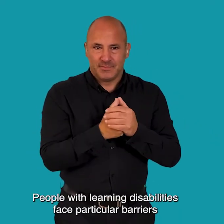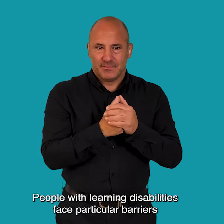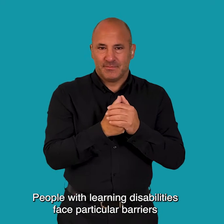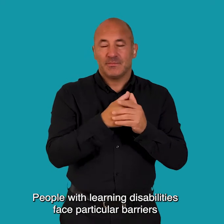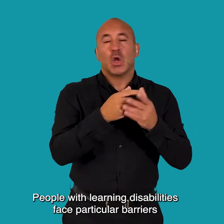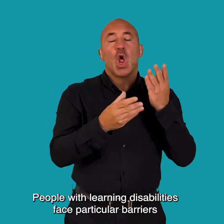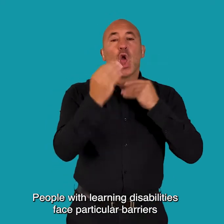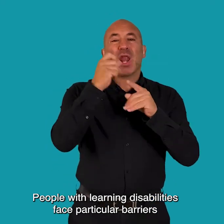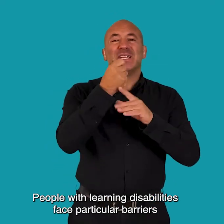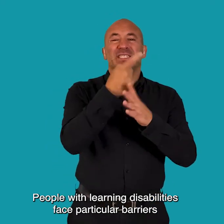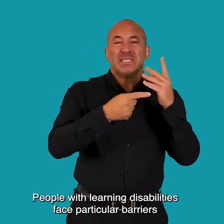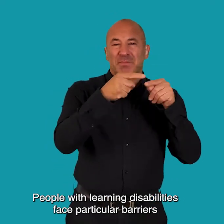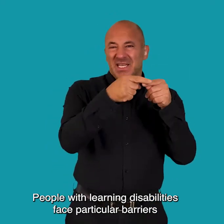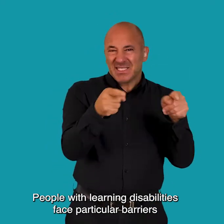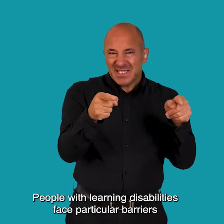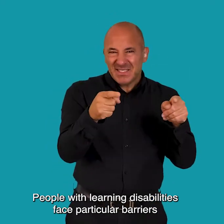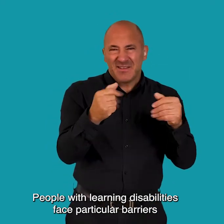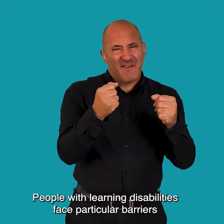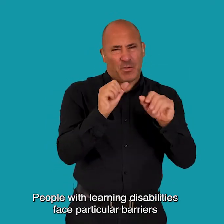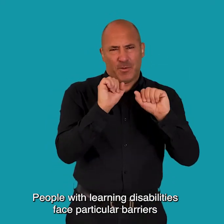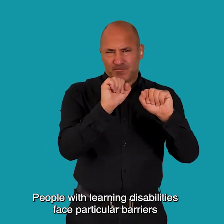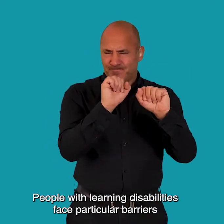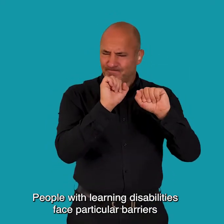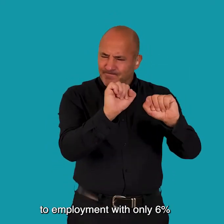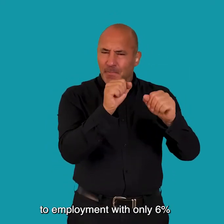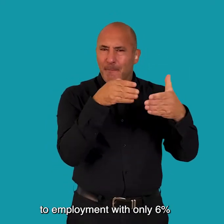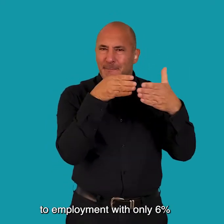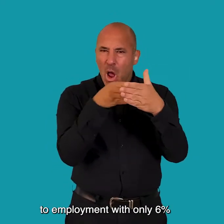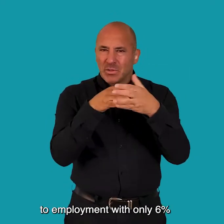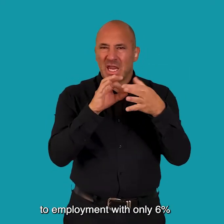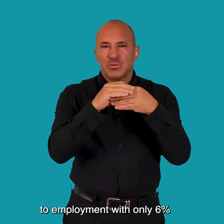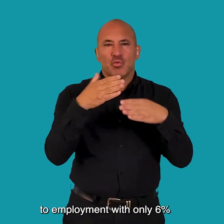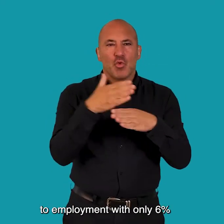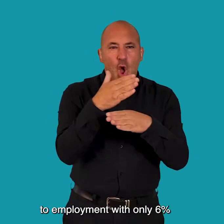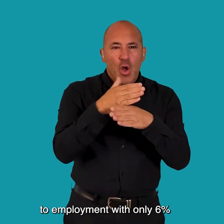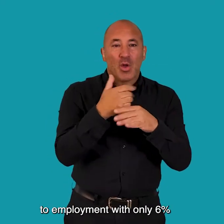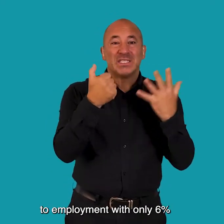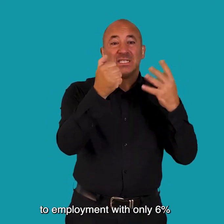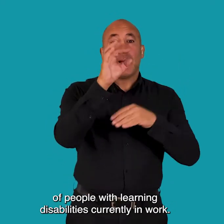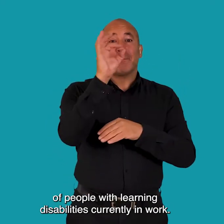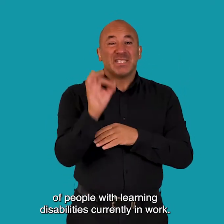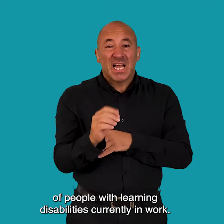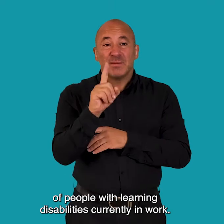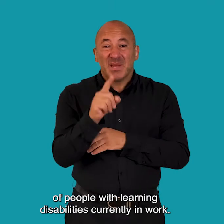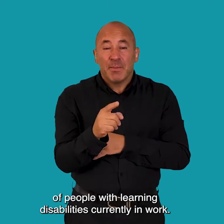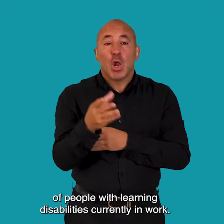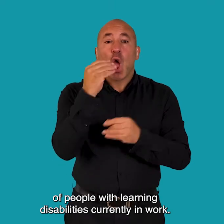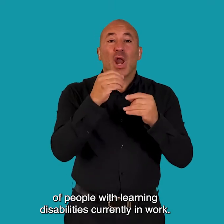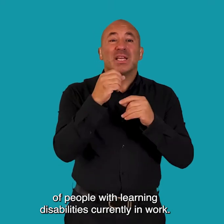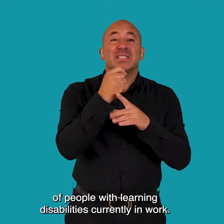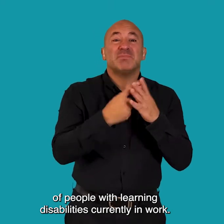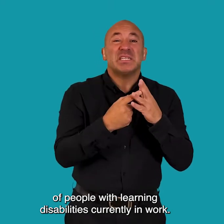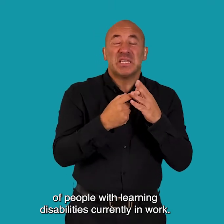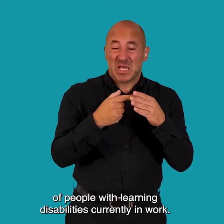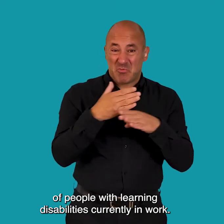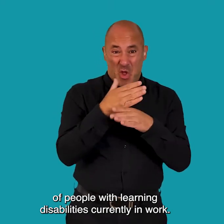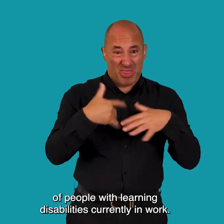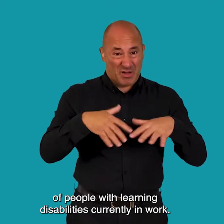with learning disabilities face particular barriers to employment, with only 6% of people with learning disabilities currently in